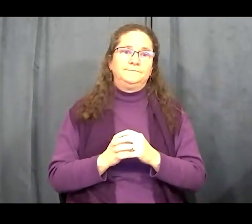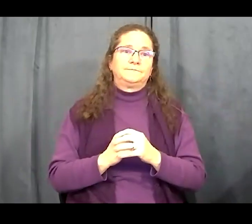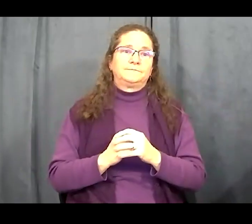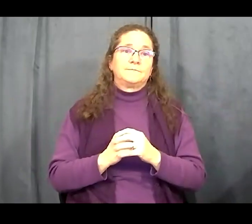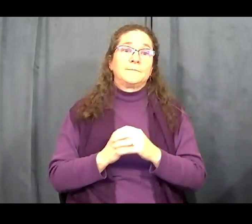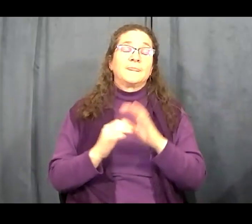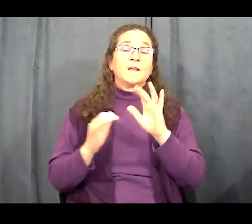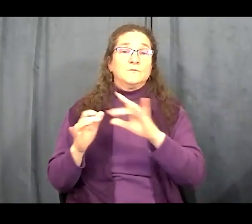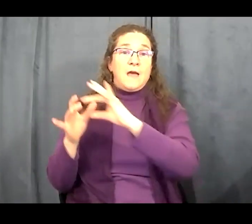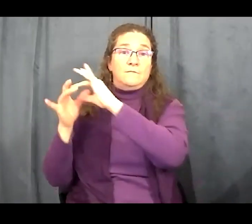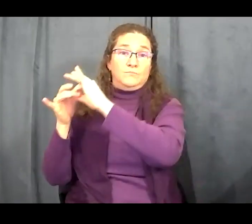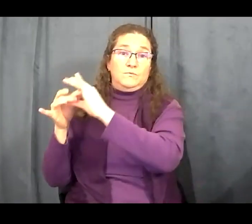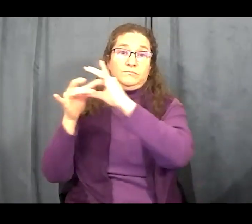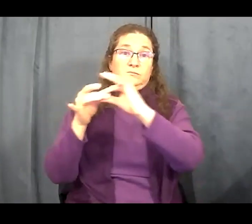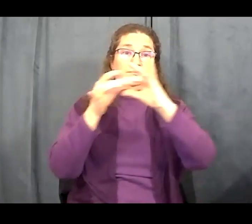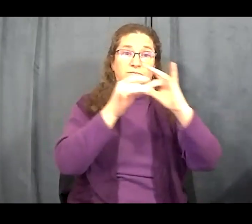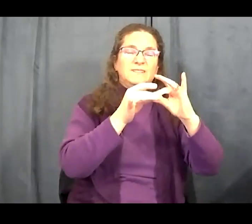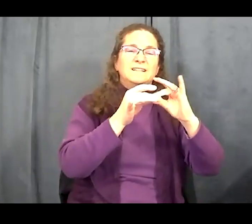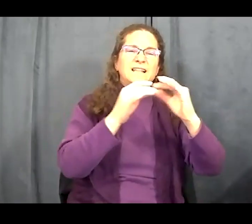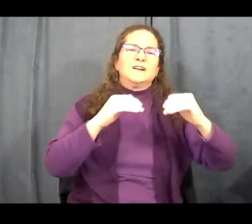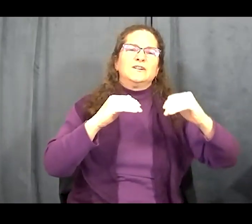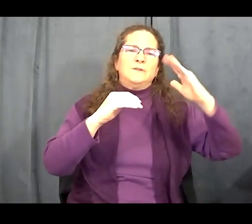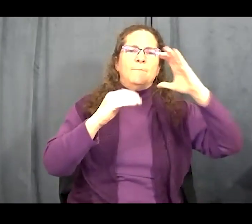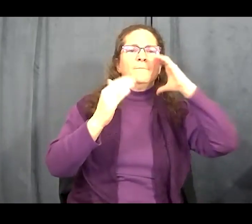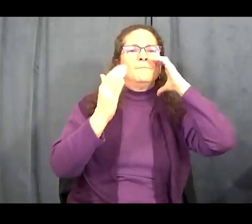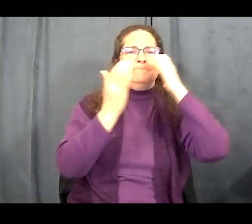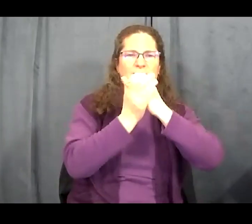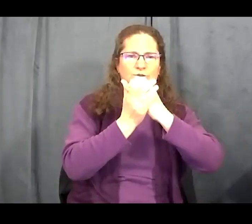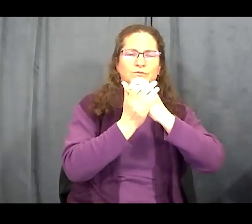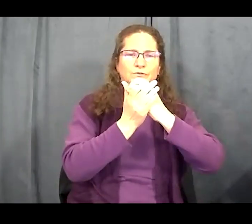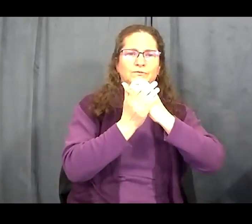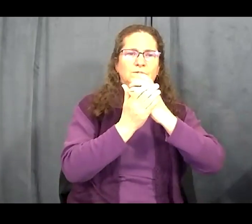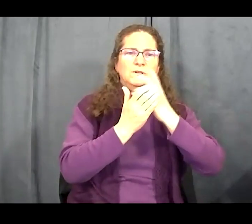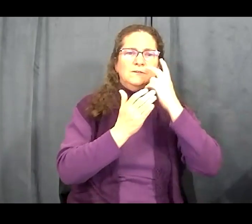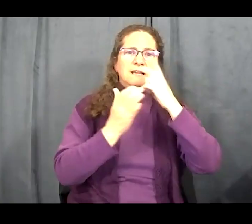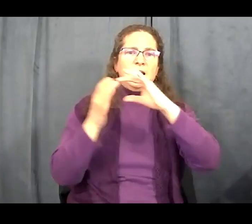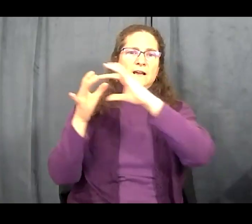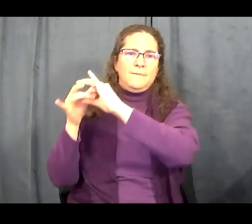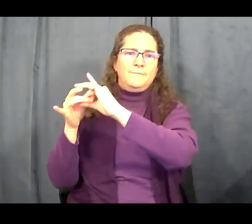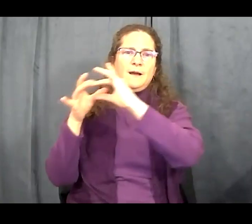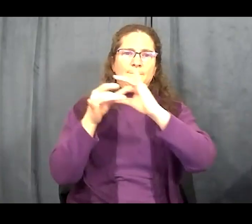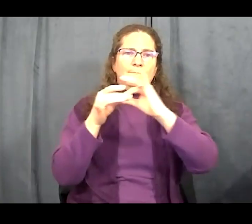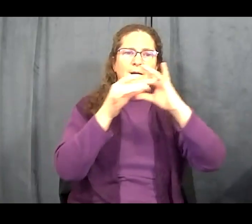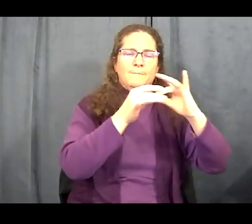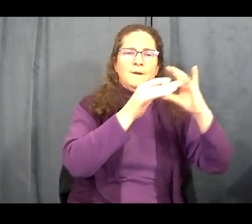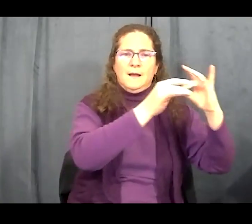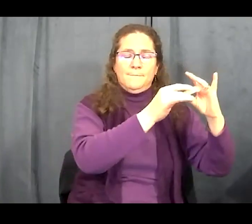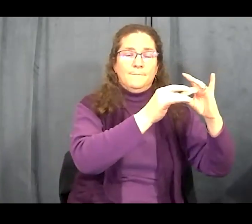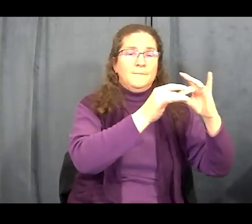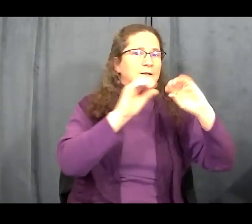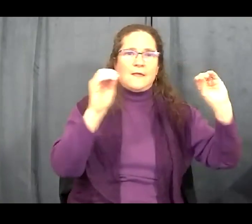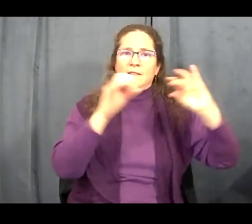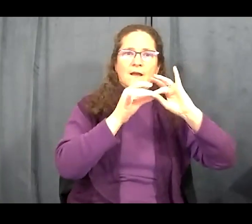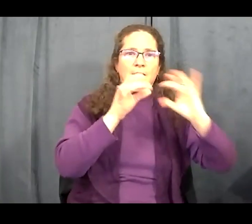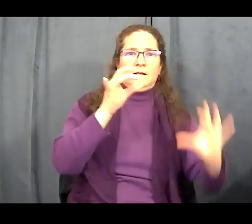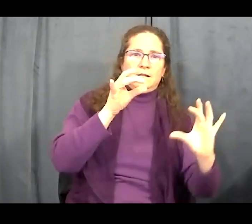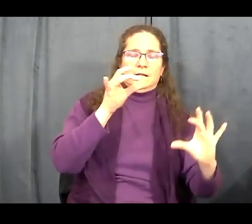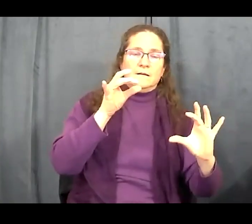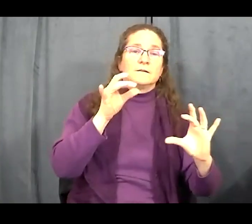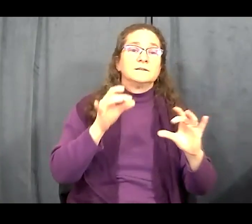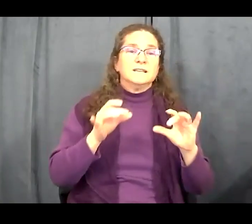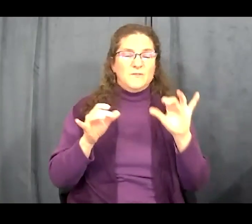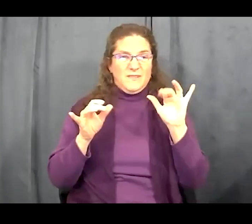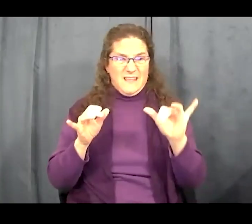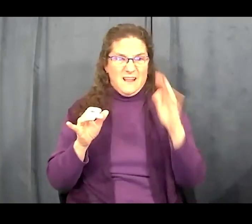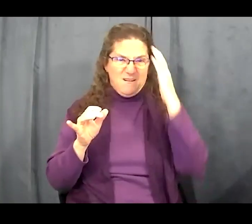Consistent chain format is the top part of the graphic. You'll see the chain going from left to right with no broken links. And that's knowing how you've